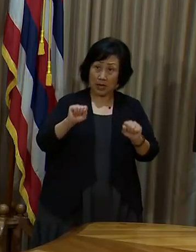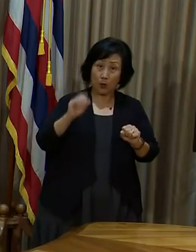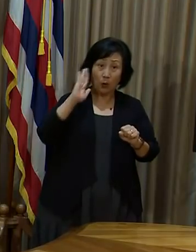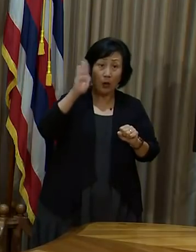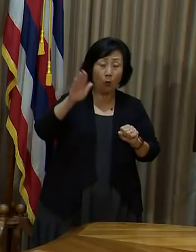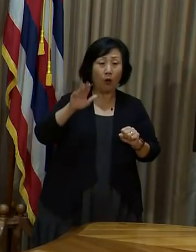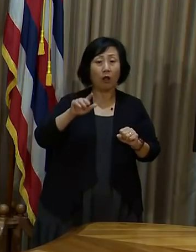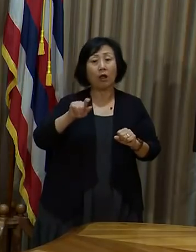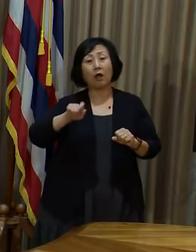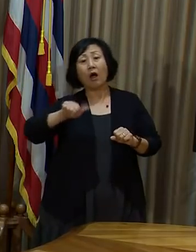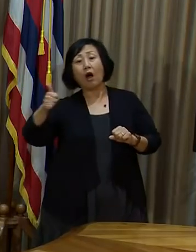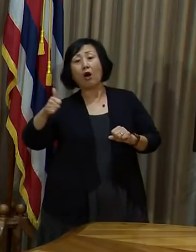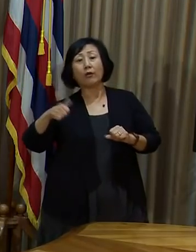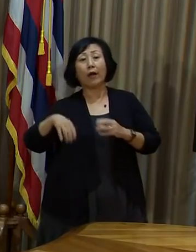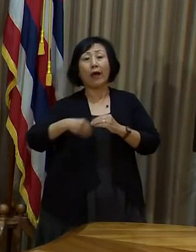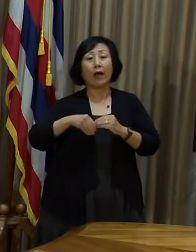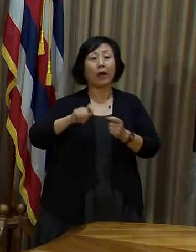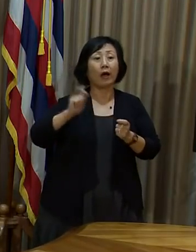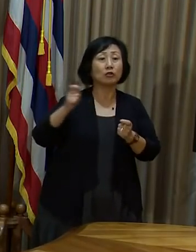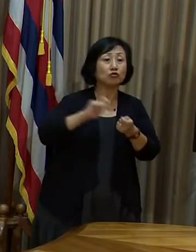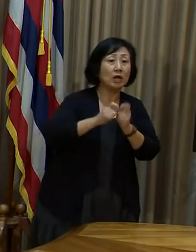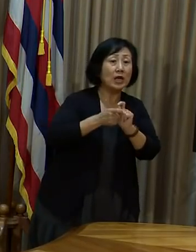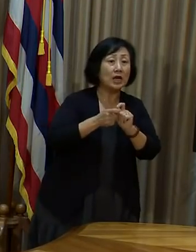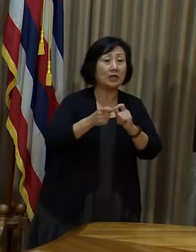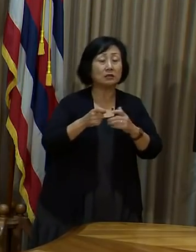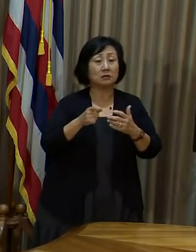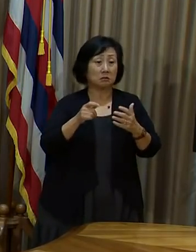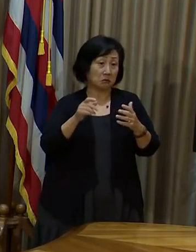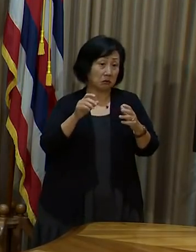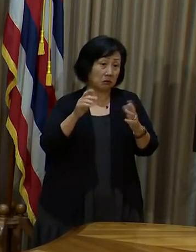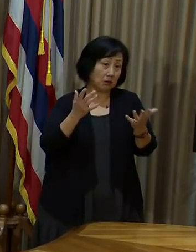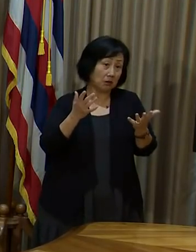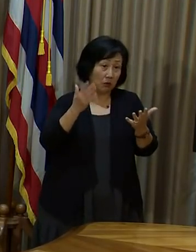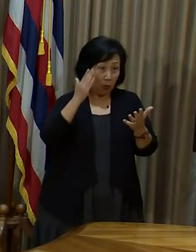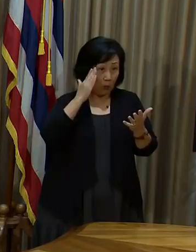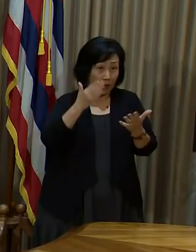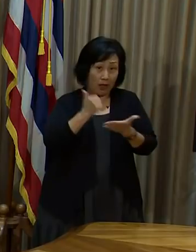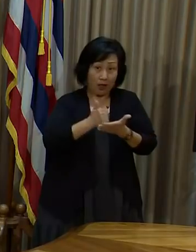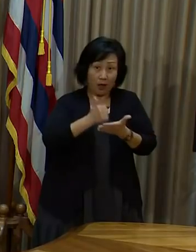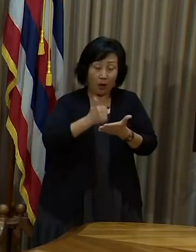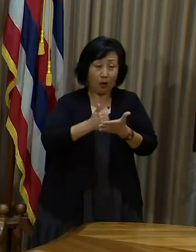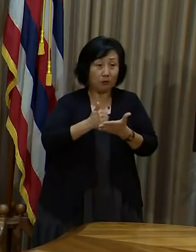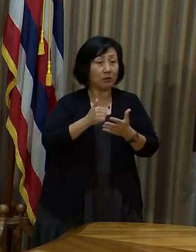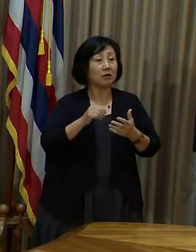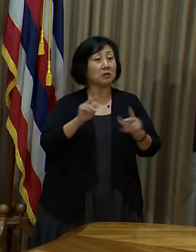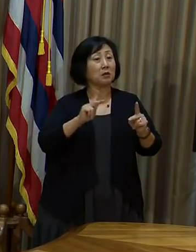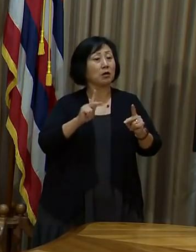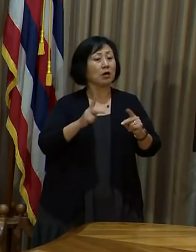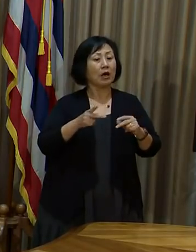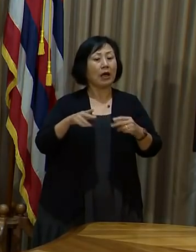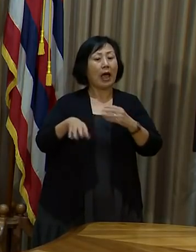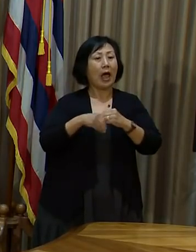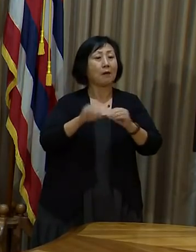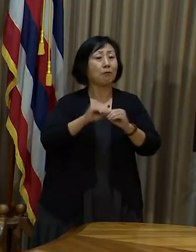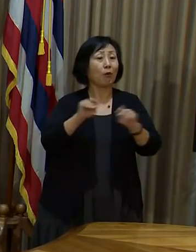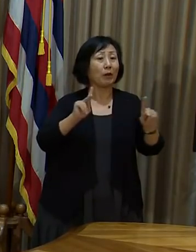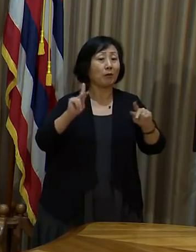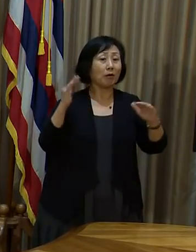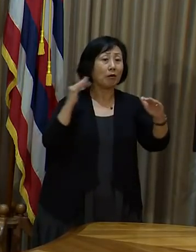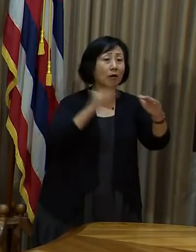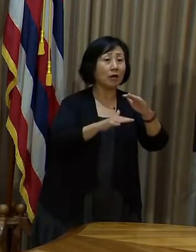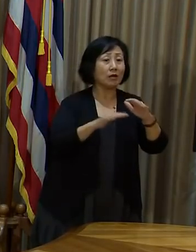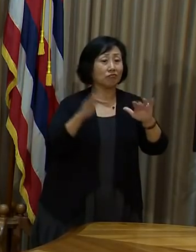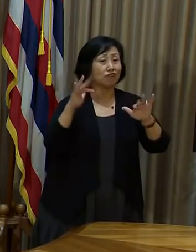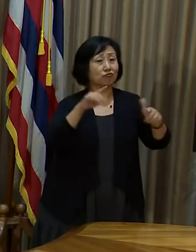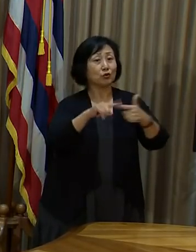other mitigation efforts that would allow for increased capacity. We do know that that's a